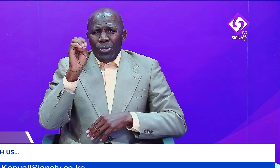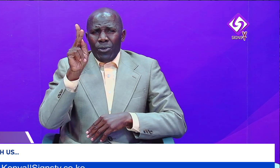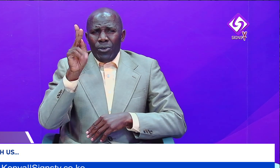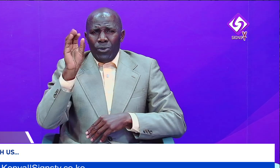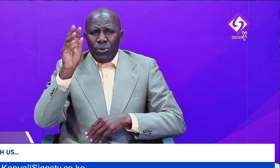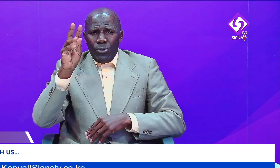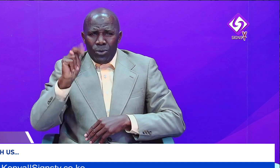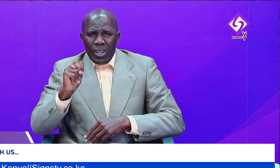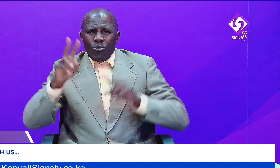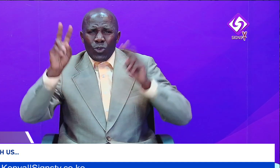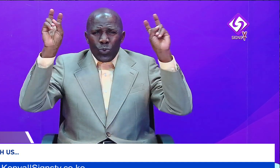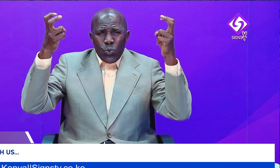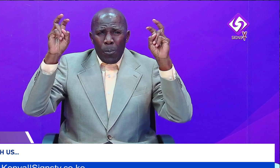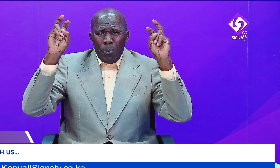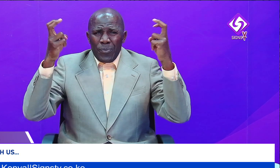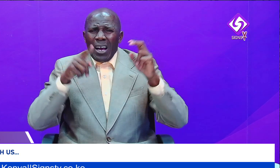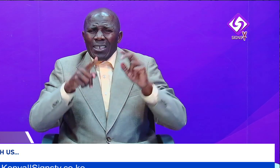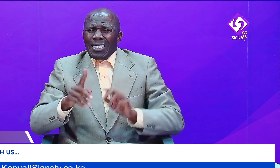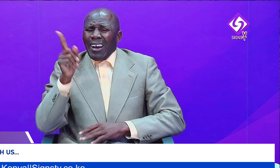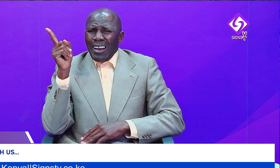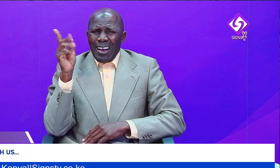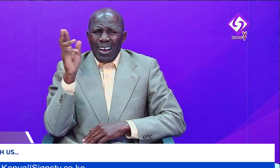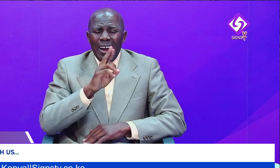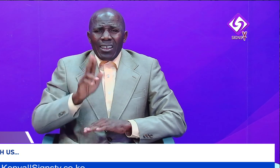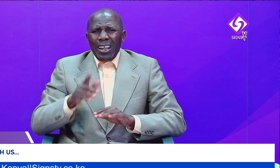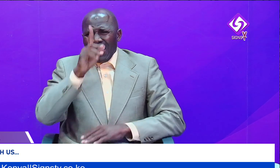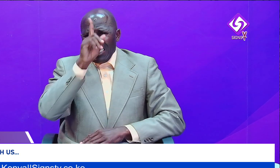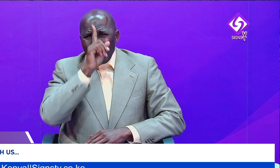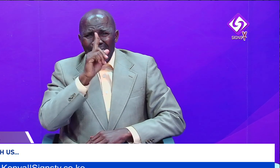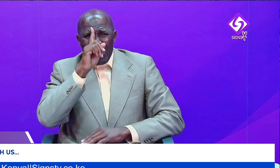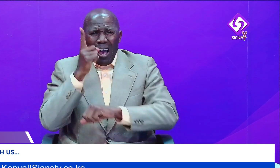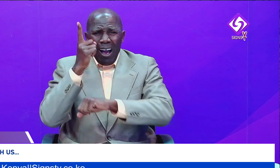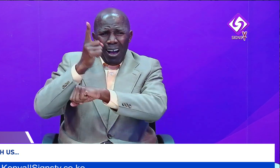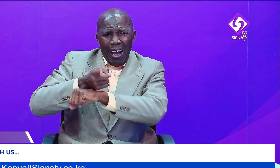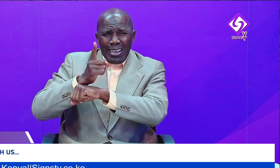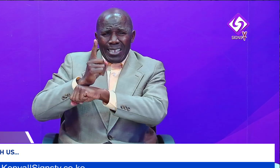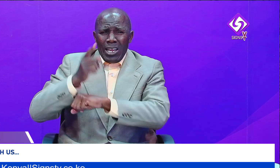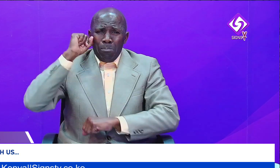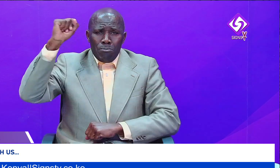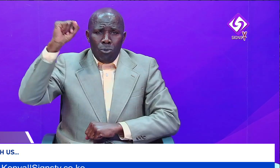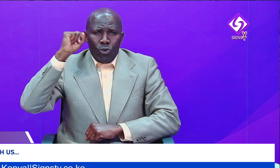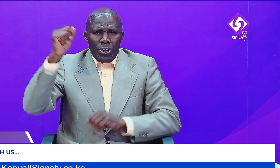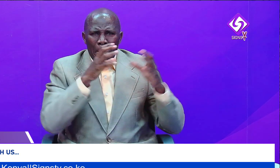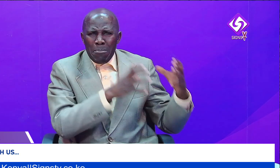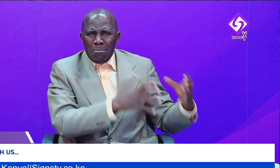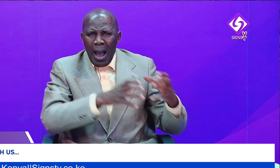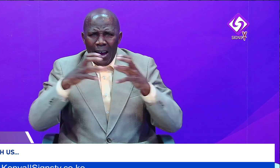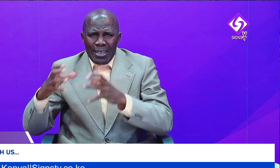On our first item, the Independent Electoral and Boundaries Commission, that's Iebc, Chairperson